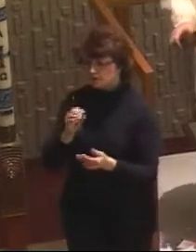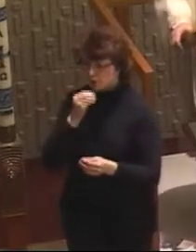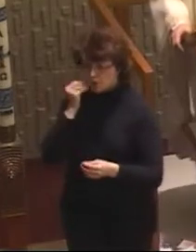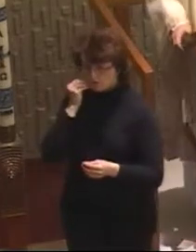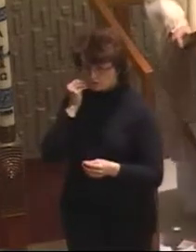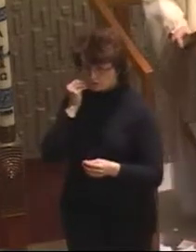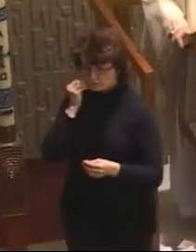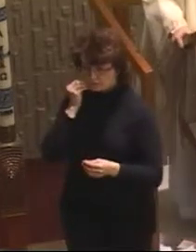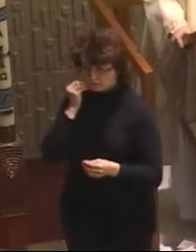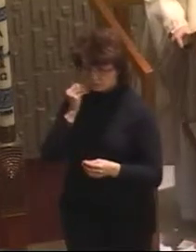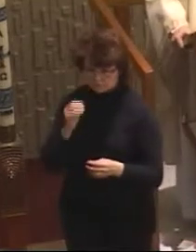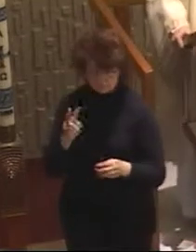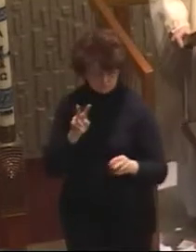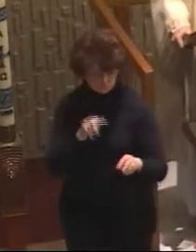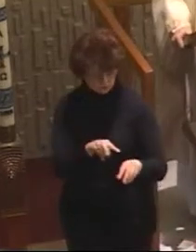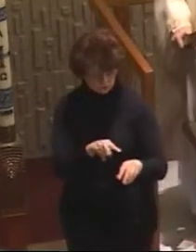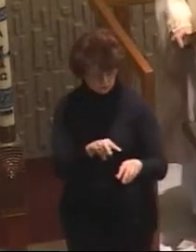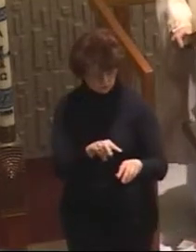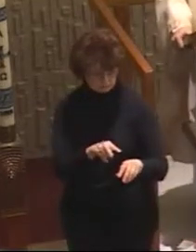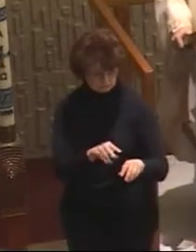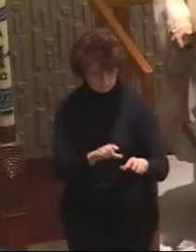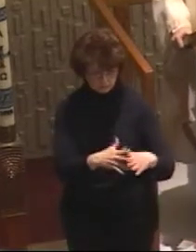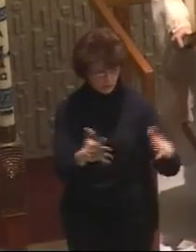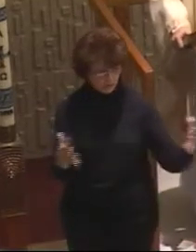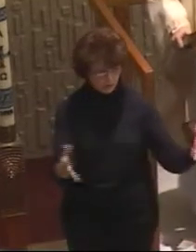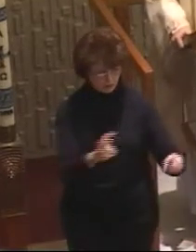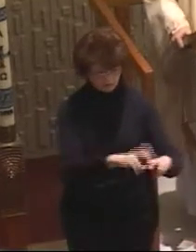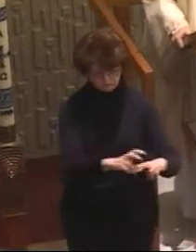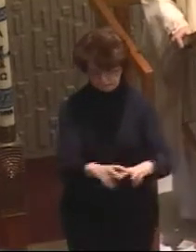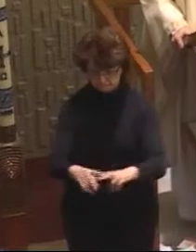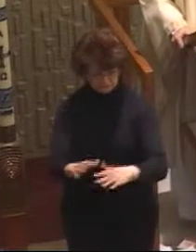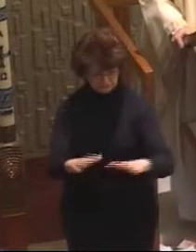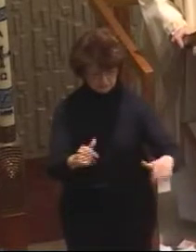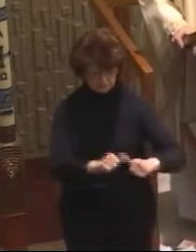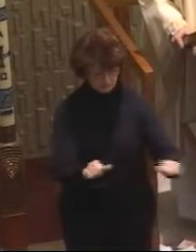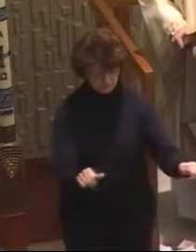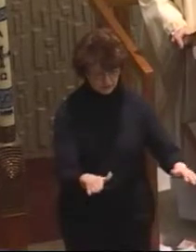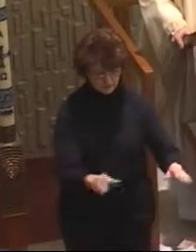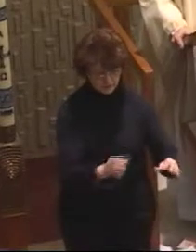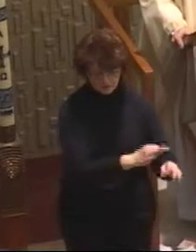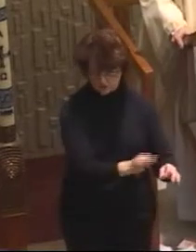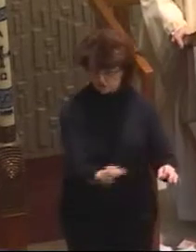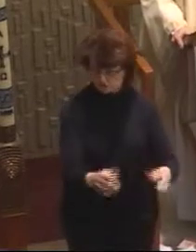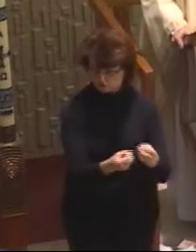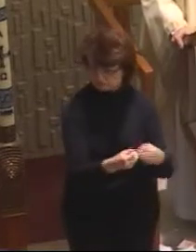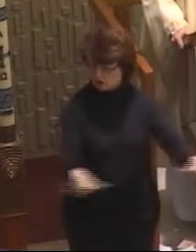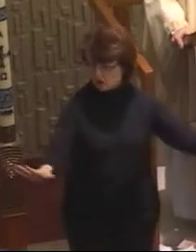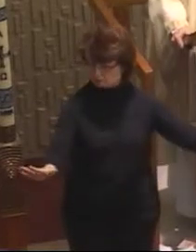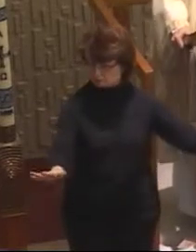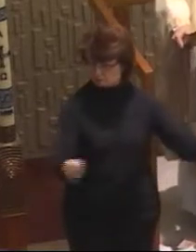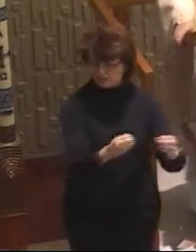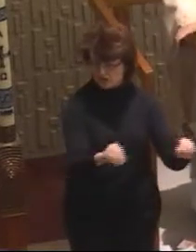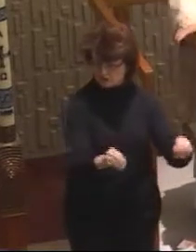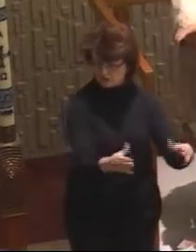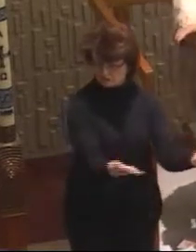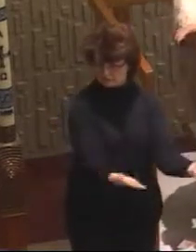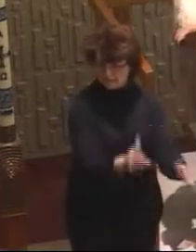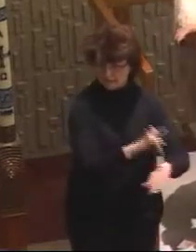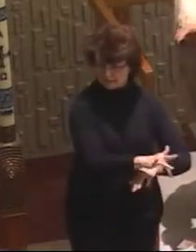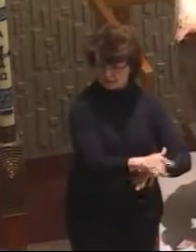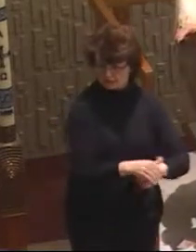no kitchen furniture, no refrigerator, no living room furniture, and the TV was even